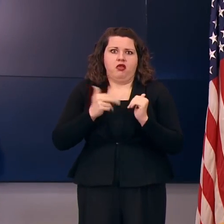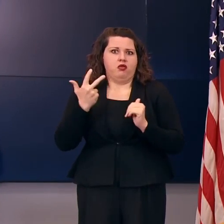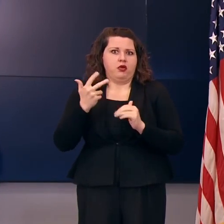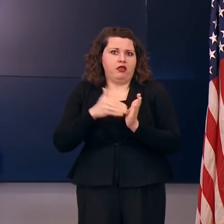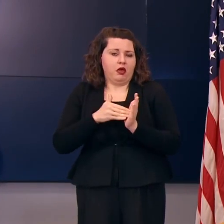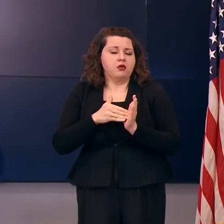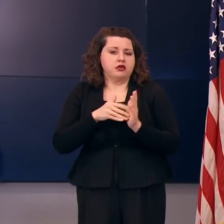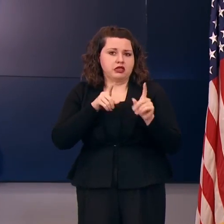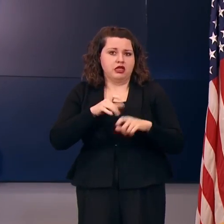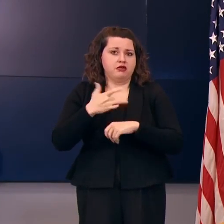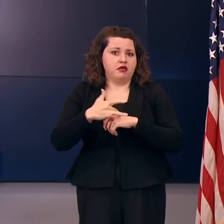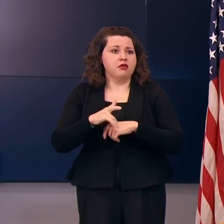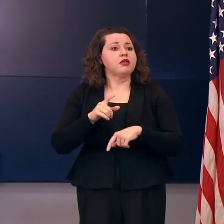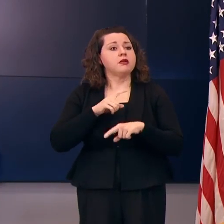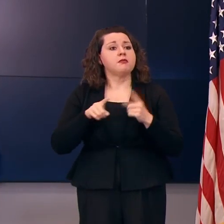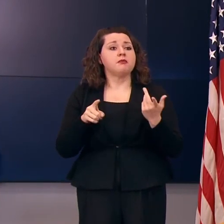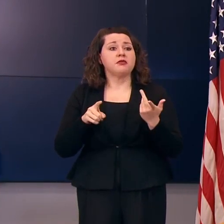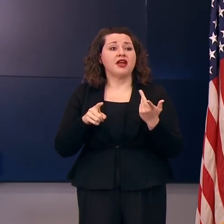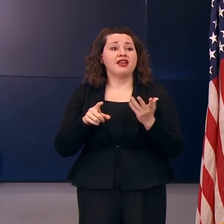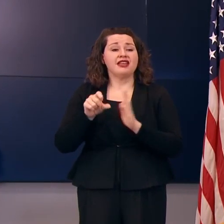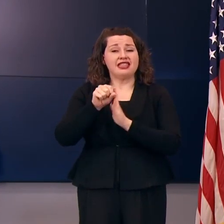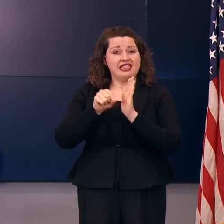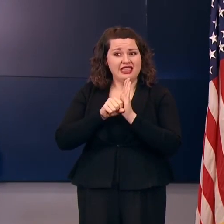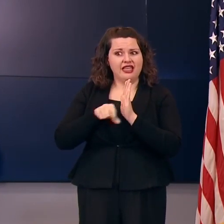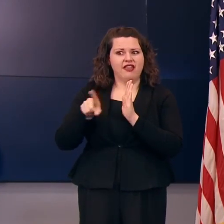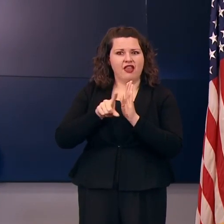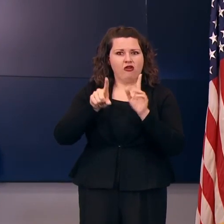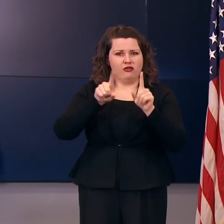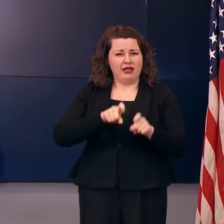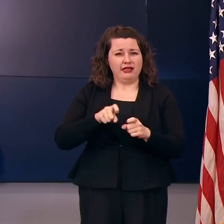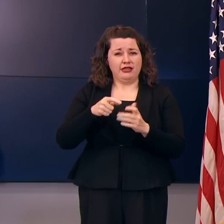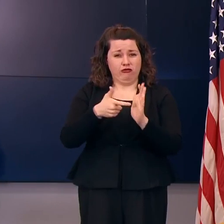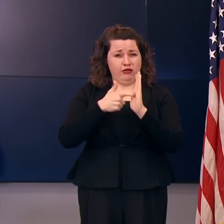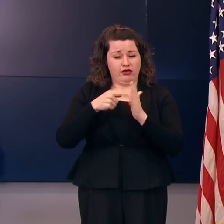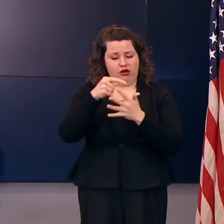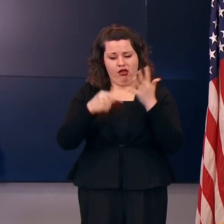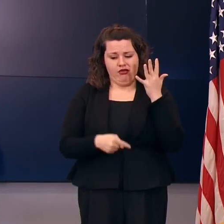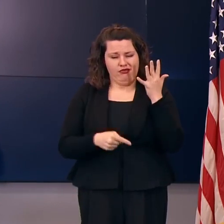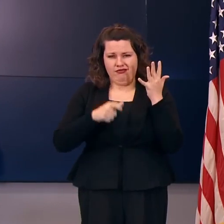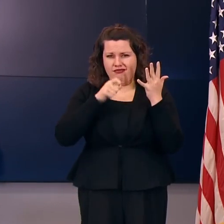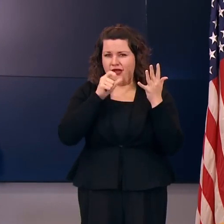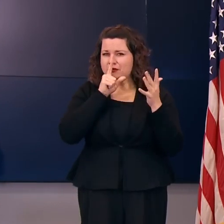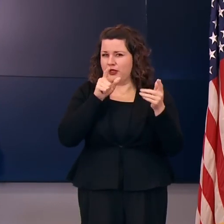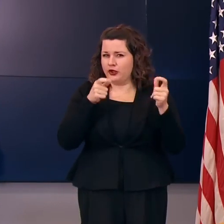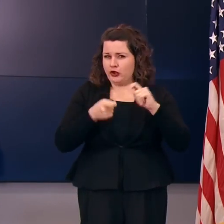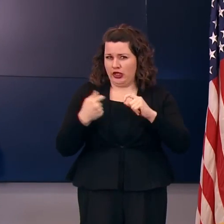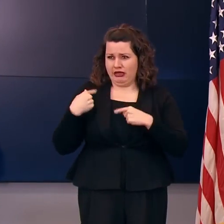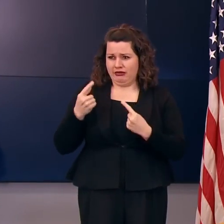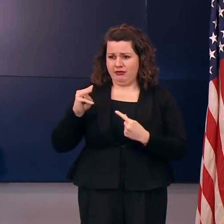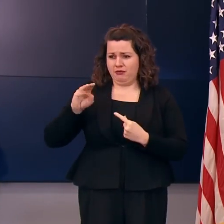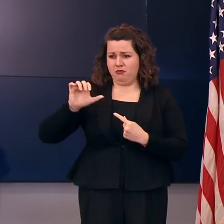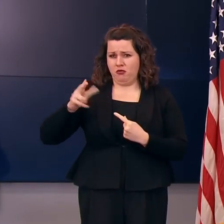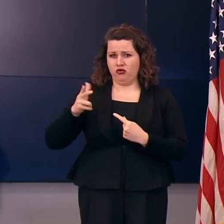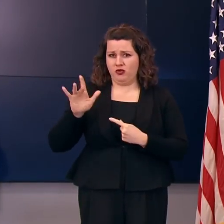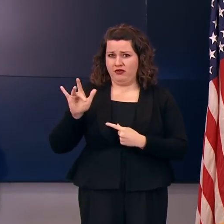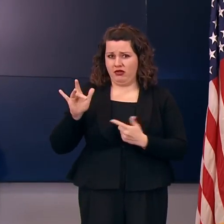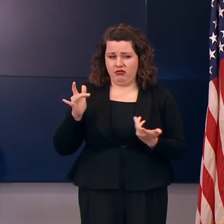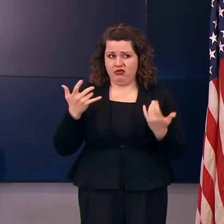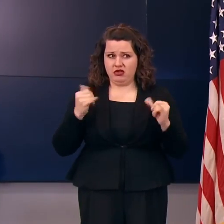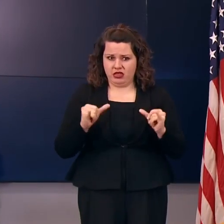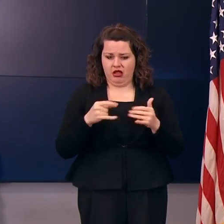3,000, but the state's testing criteria hasn't officially changed since March 25th, and there's